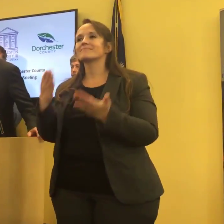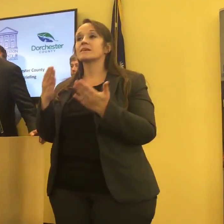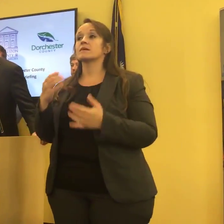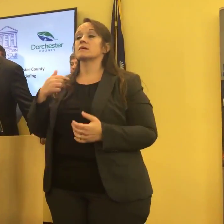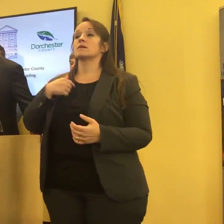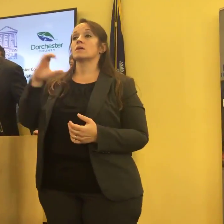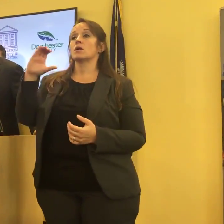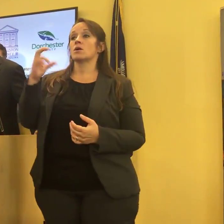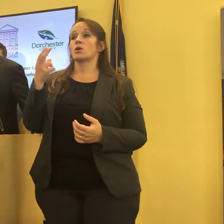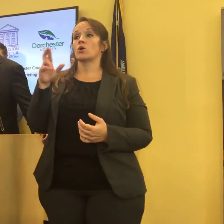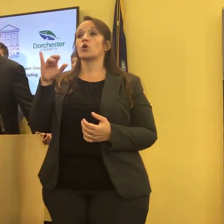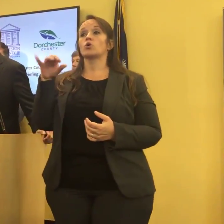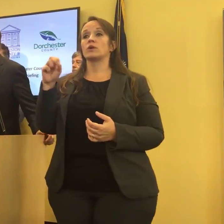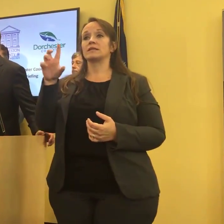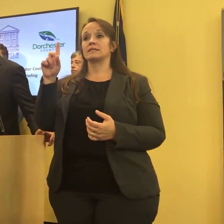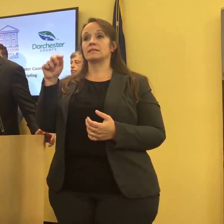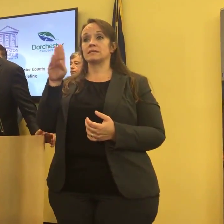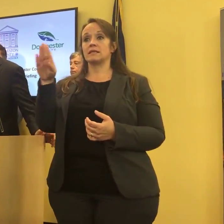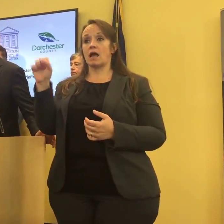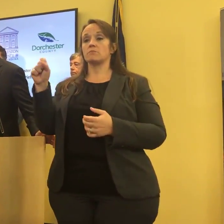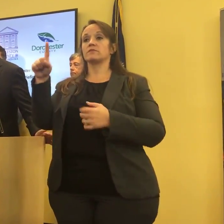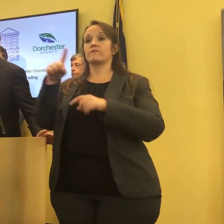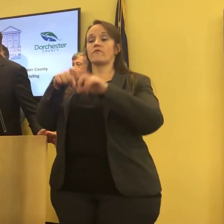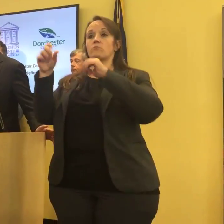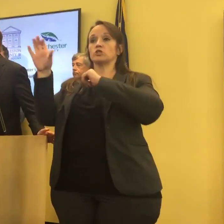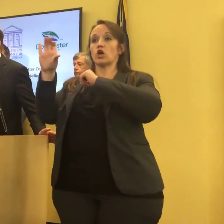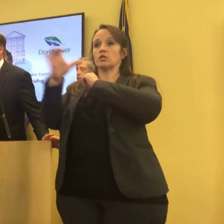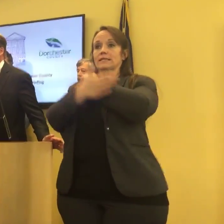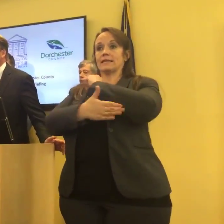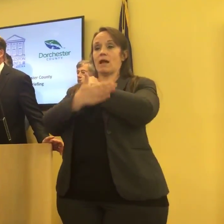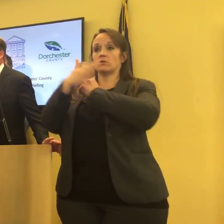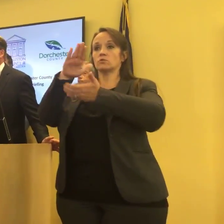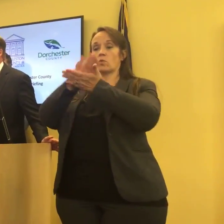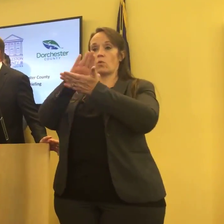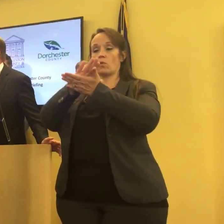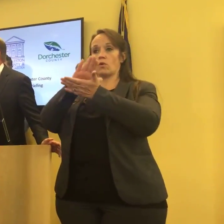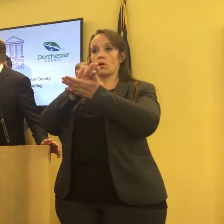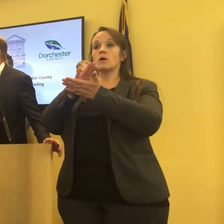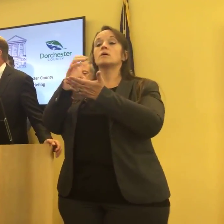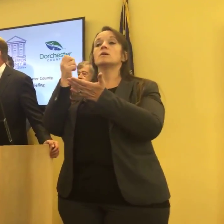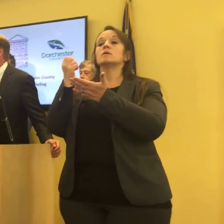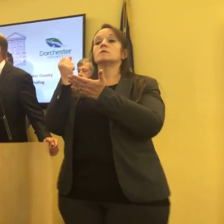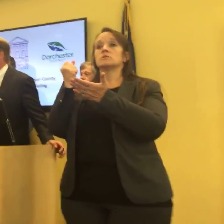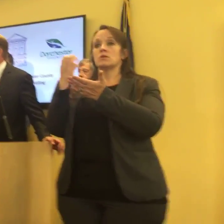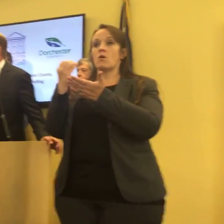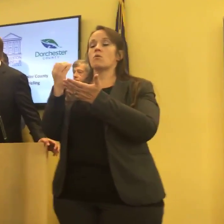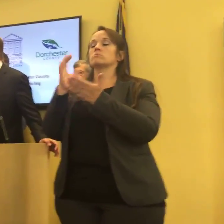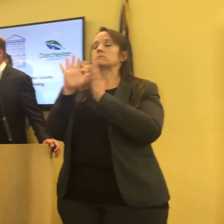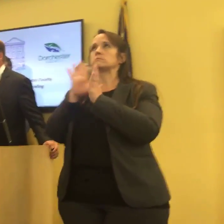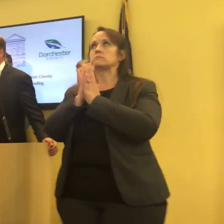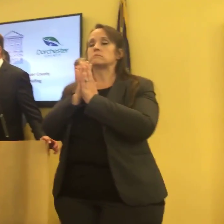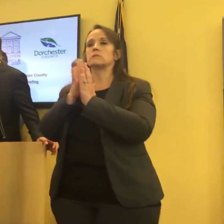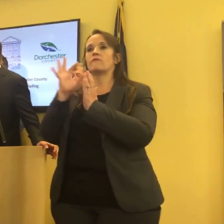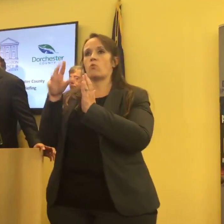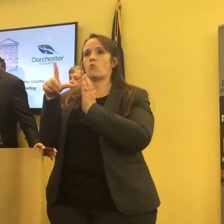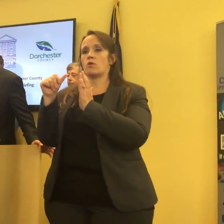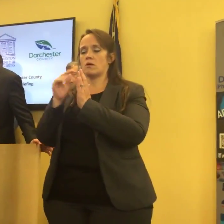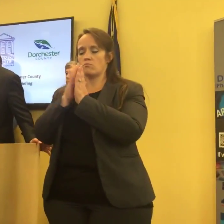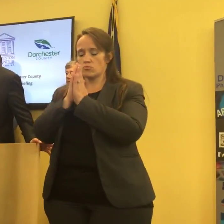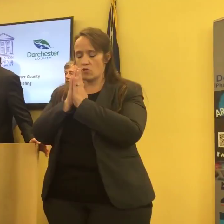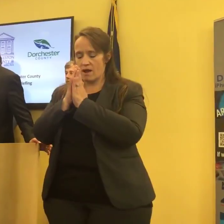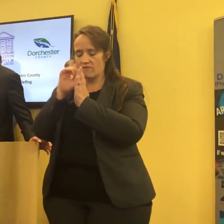I'm Chris Stobbs on behalf of Charleston County School Board. I do want to let everyone know that we are keeping our neighbors down in Florida in our prayers. This